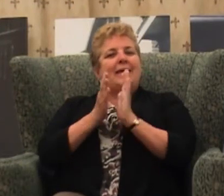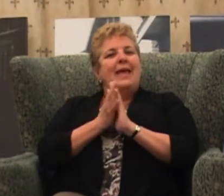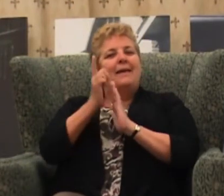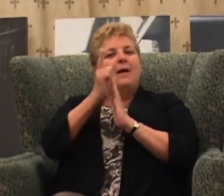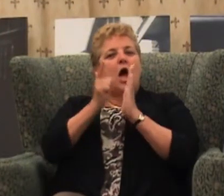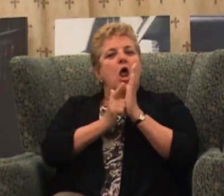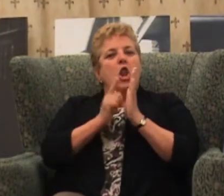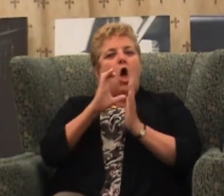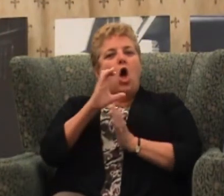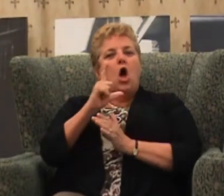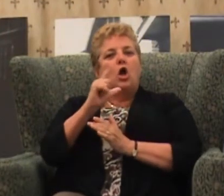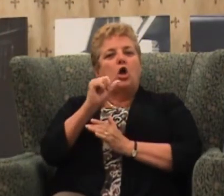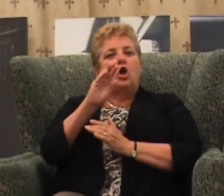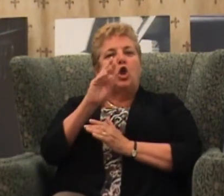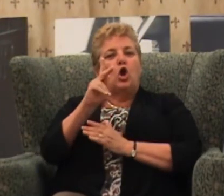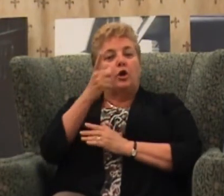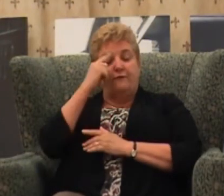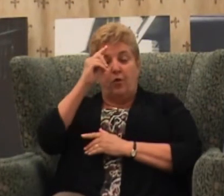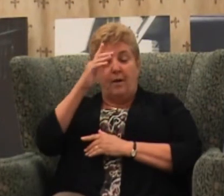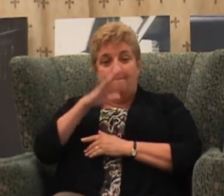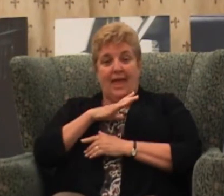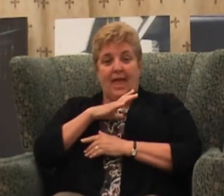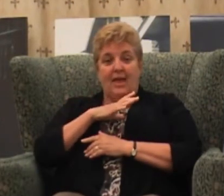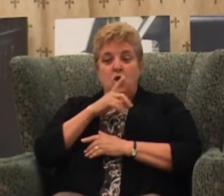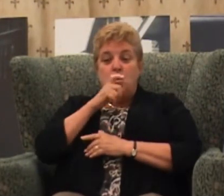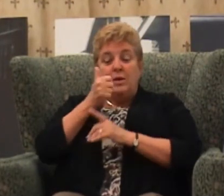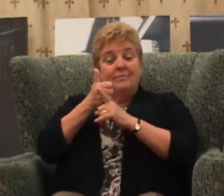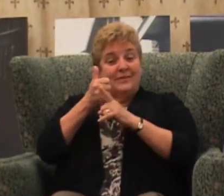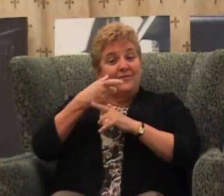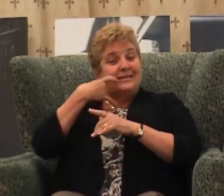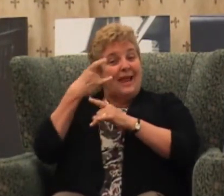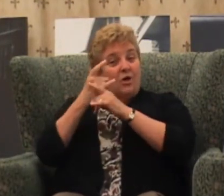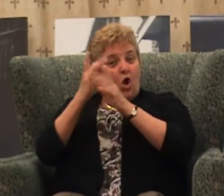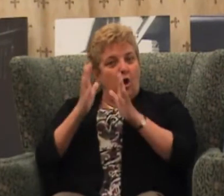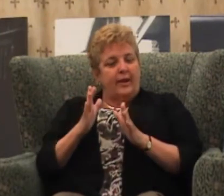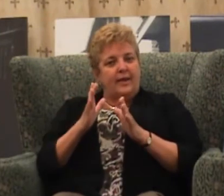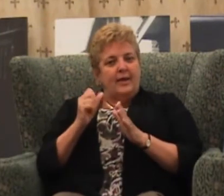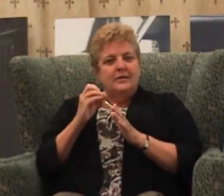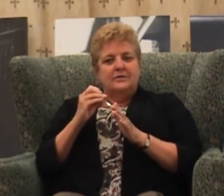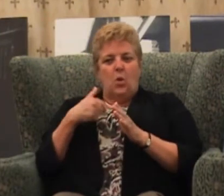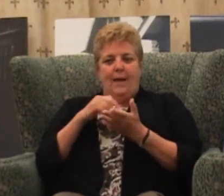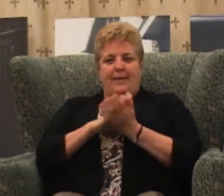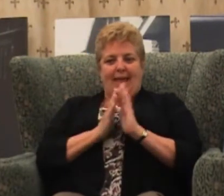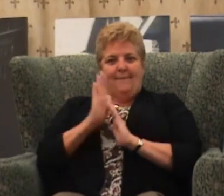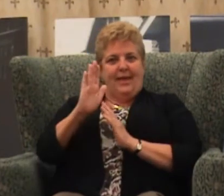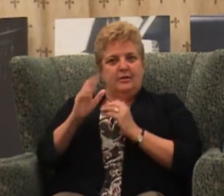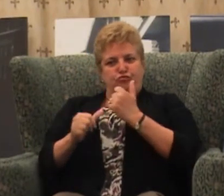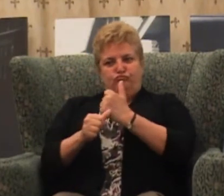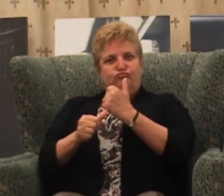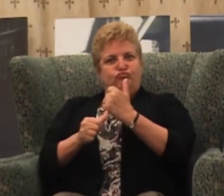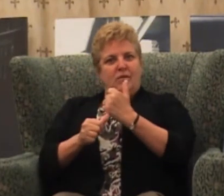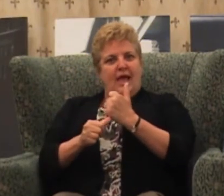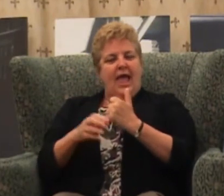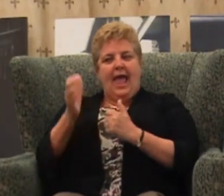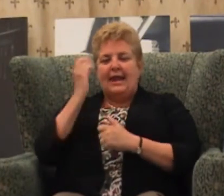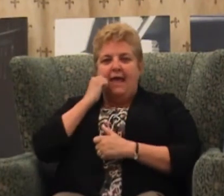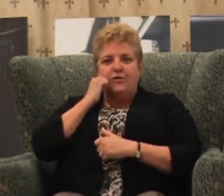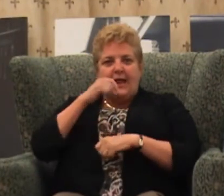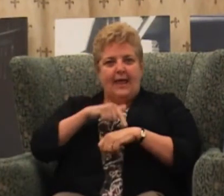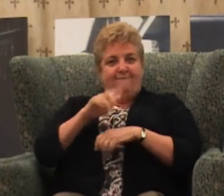an alcoholic. We attract what we are. And I became this law clerk for this guy that every day when 5 o'clock would hit, he would